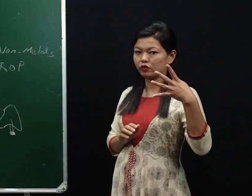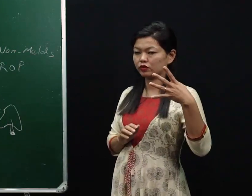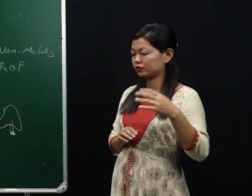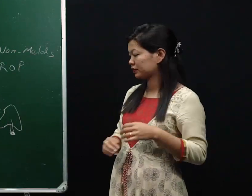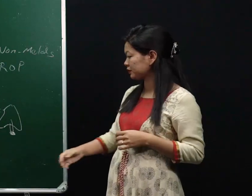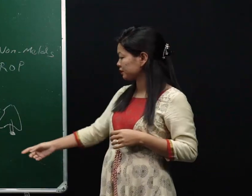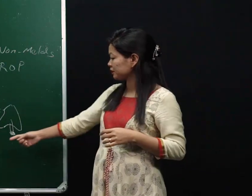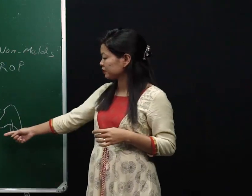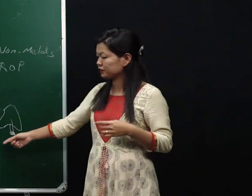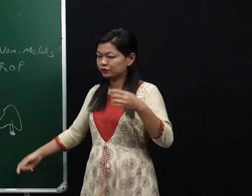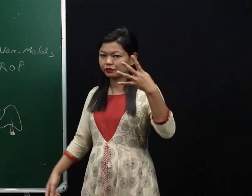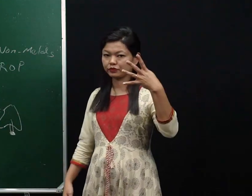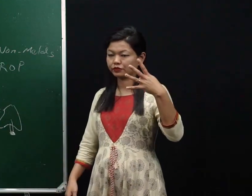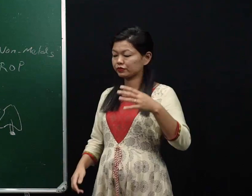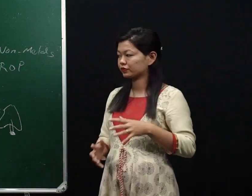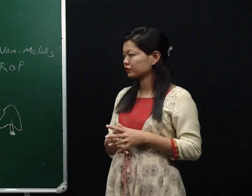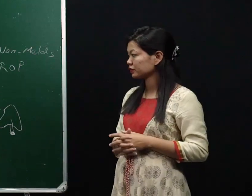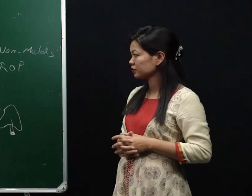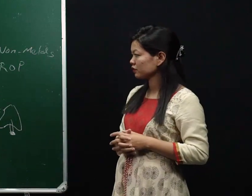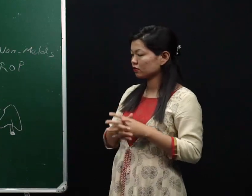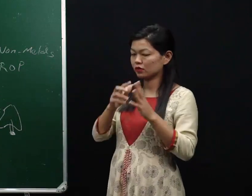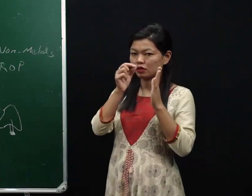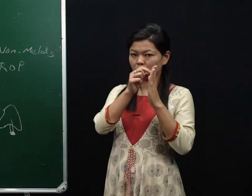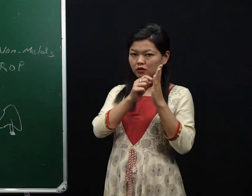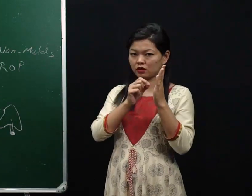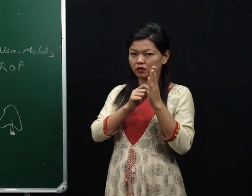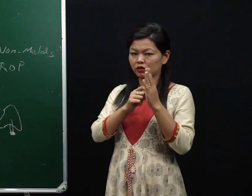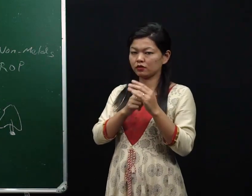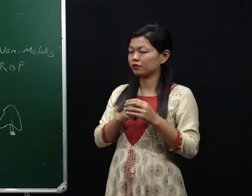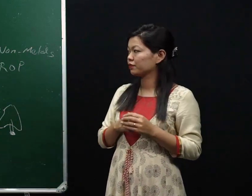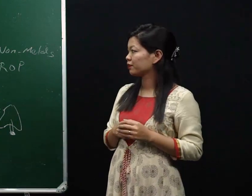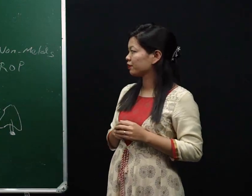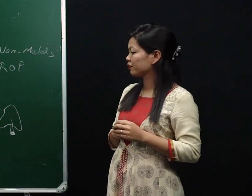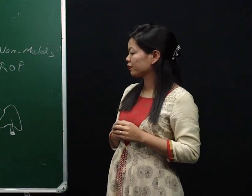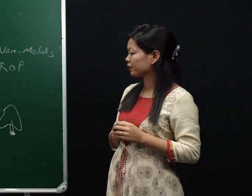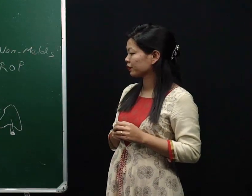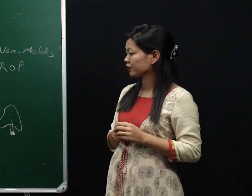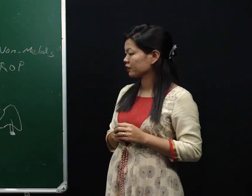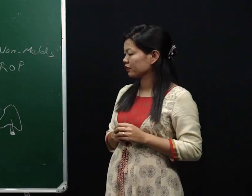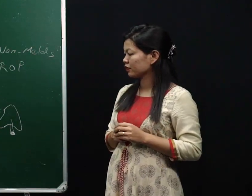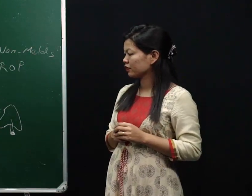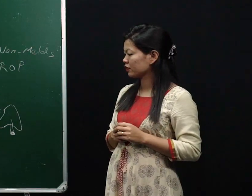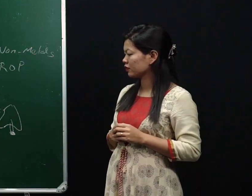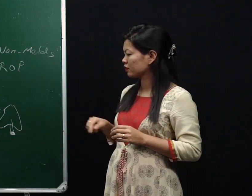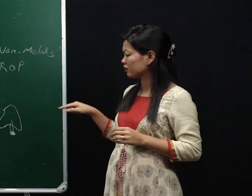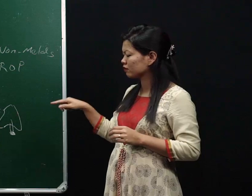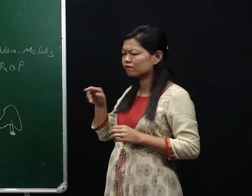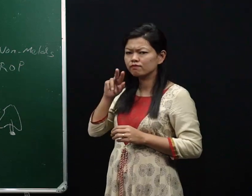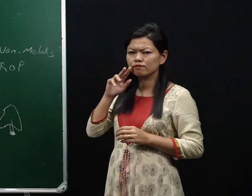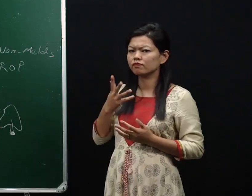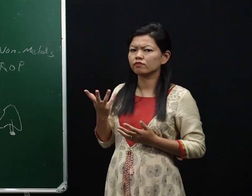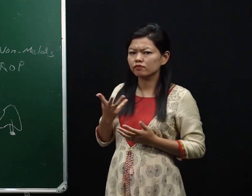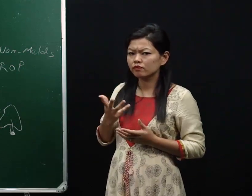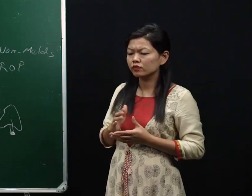Okay, students, now our fourth property under a physical property would be malleability. So what is this